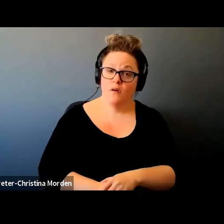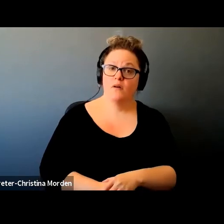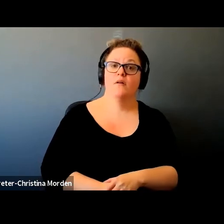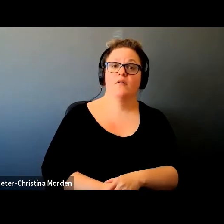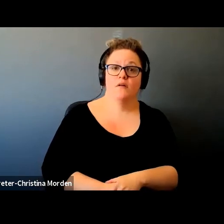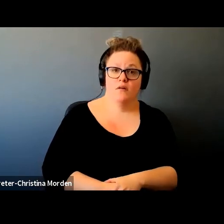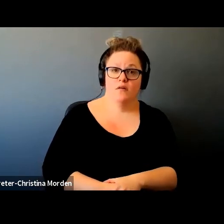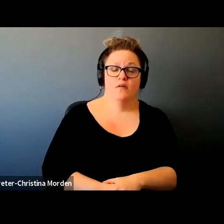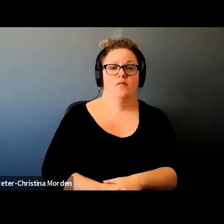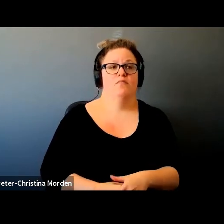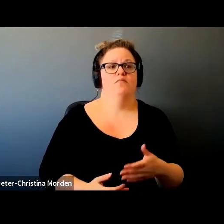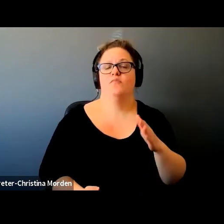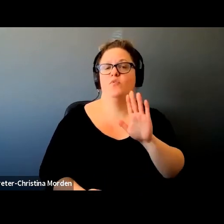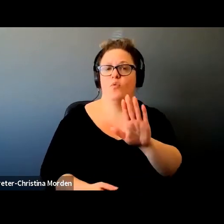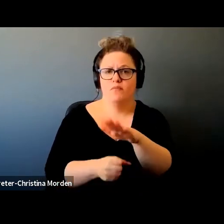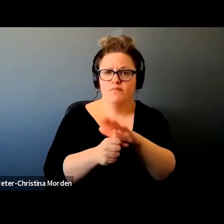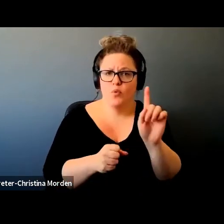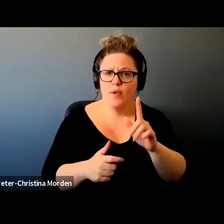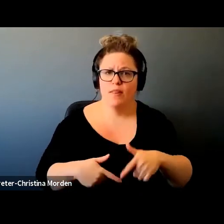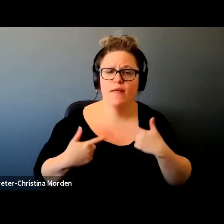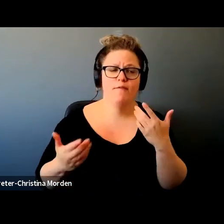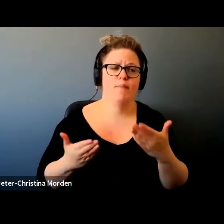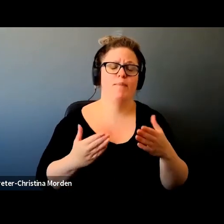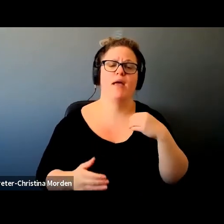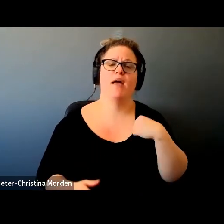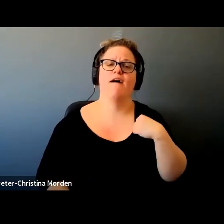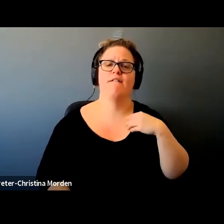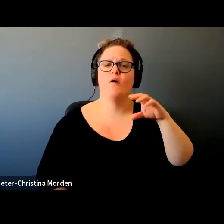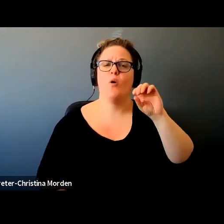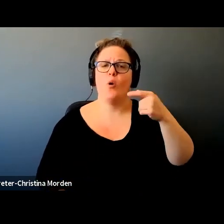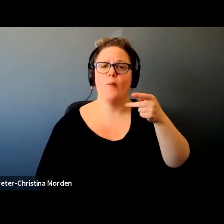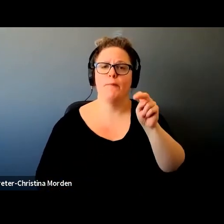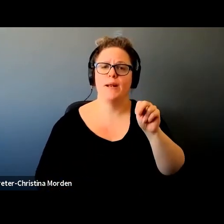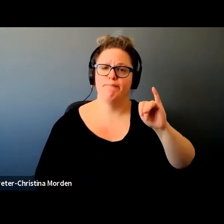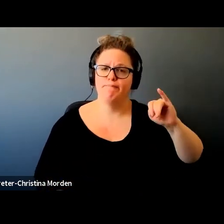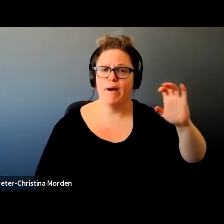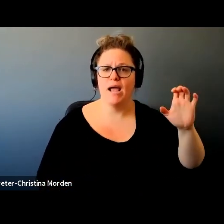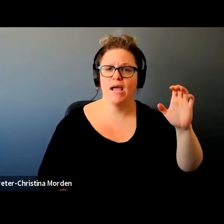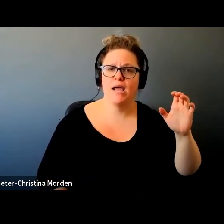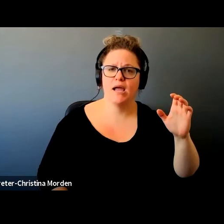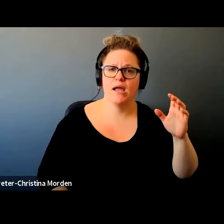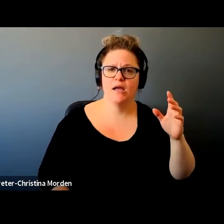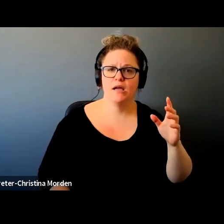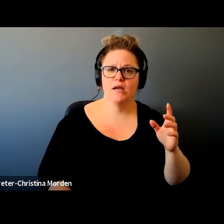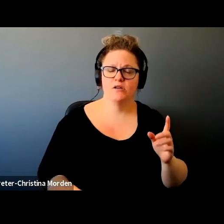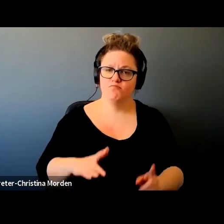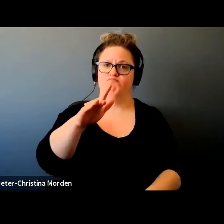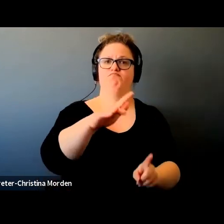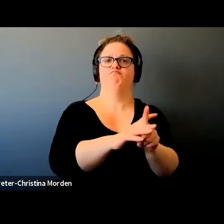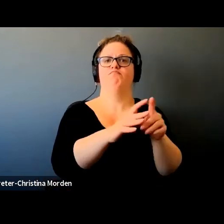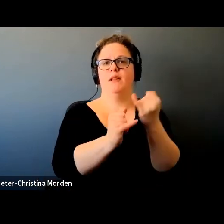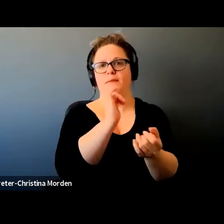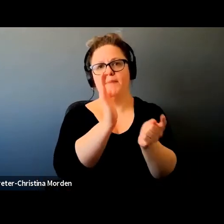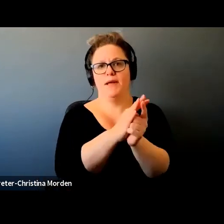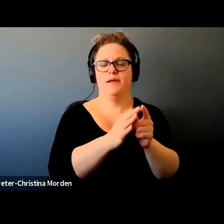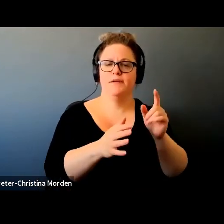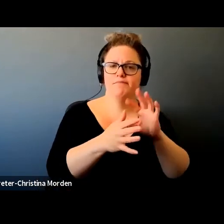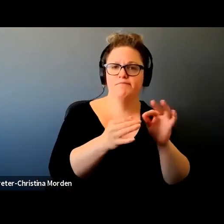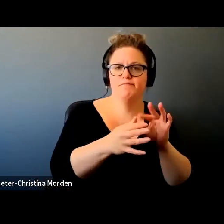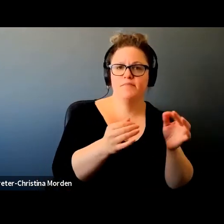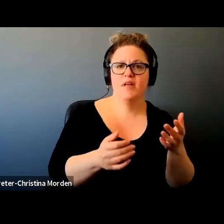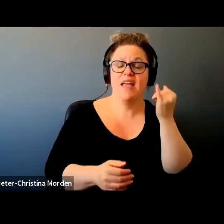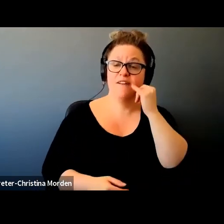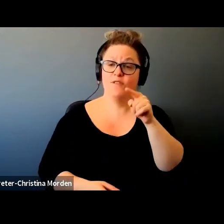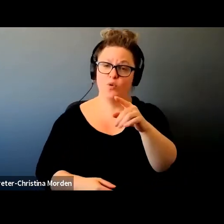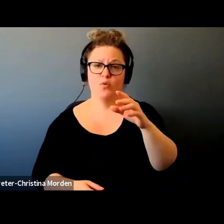there open mics? Is there, maybe you don't think you're a stand-up comedian, but there's a stand-up comedy open mic and you write stuff that's sort of funny. Go to